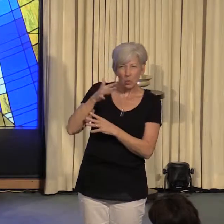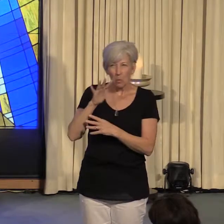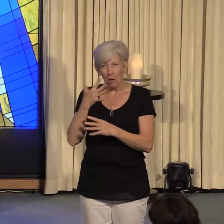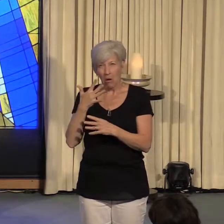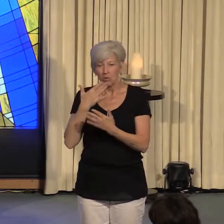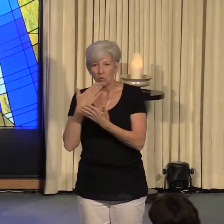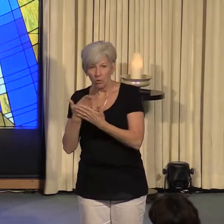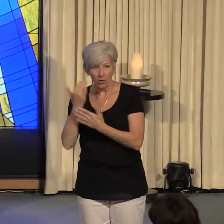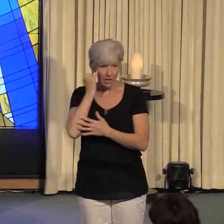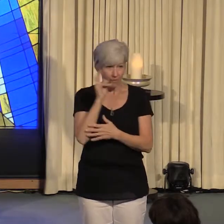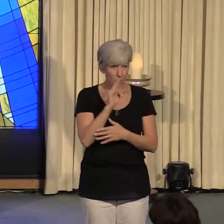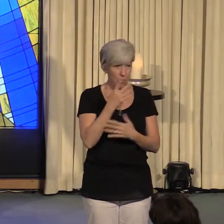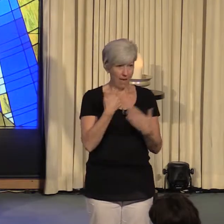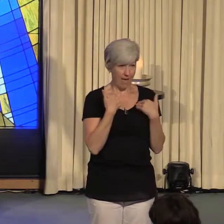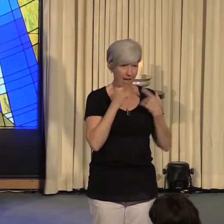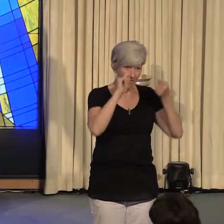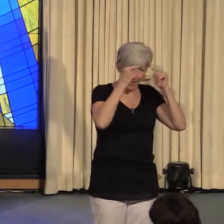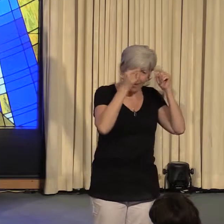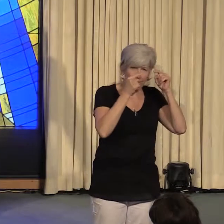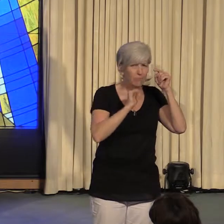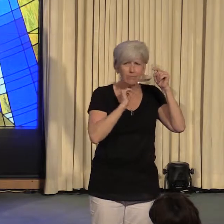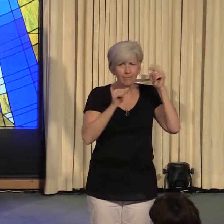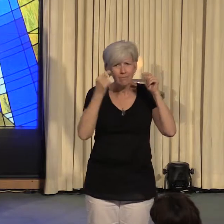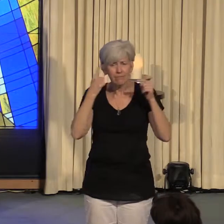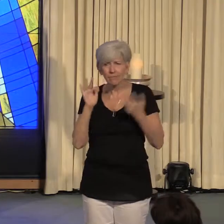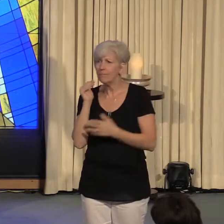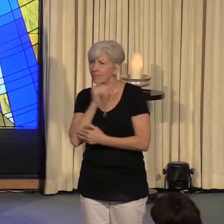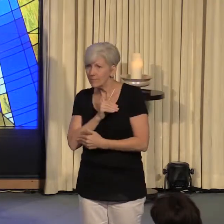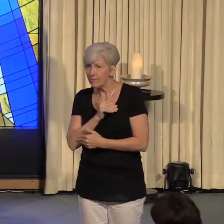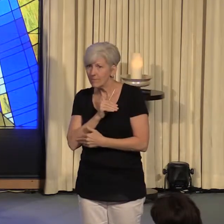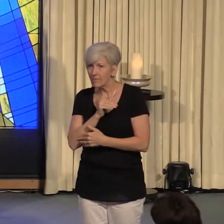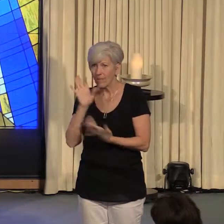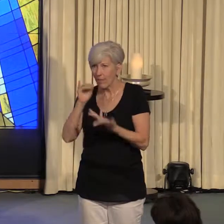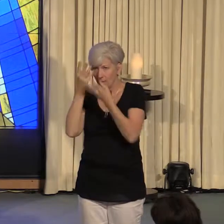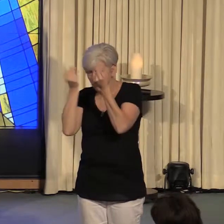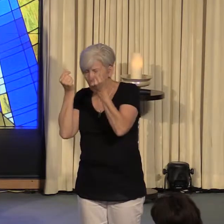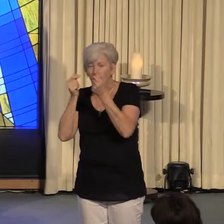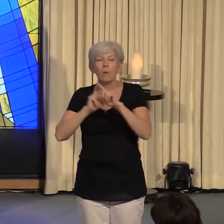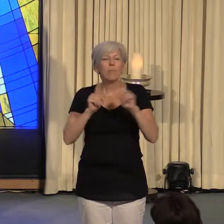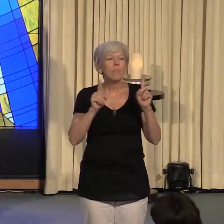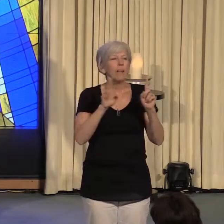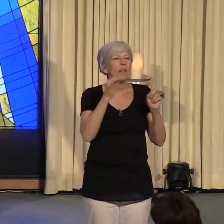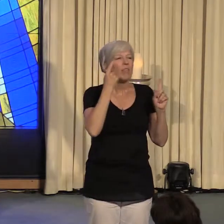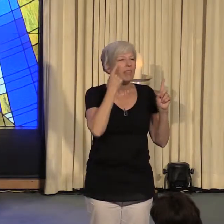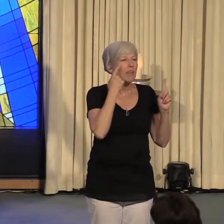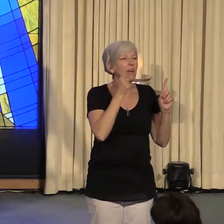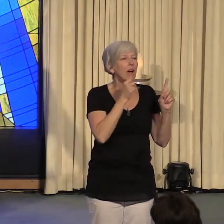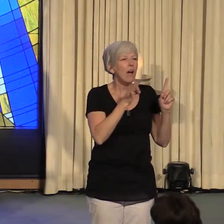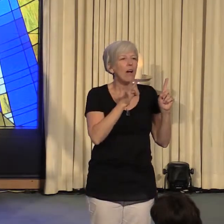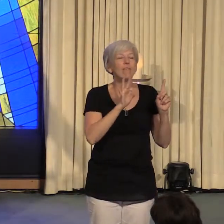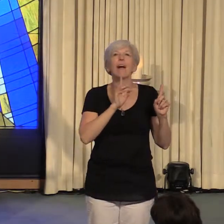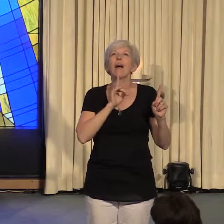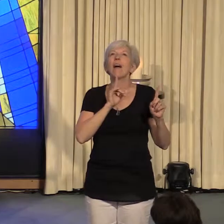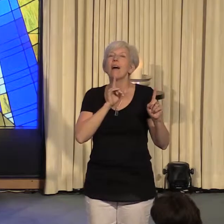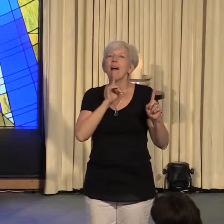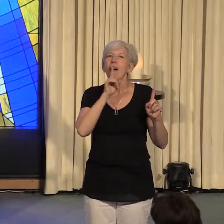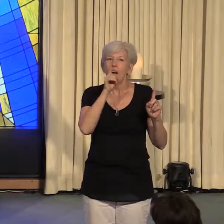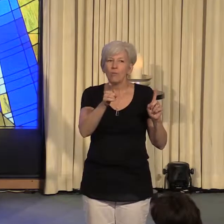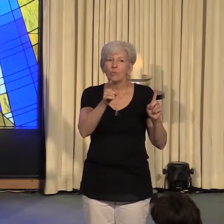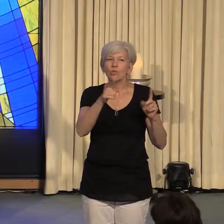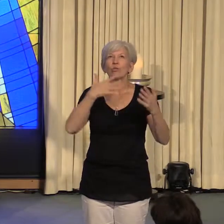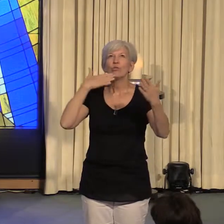headache, don't think a lie that you have no headache, but think of absolute good, which